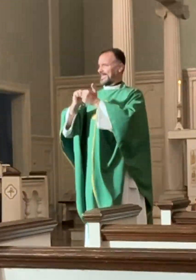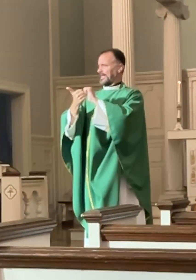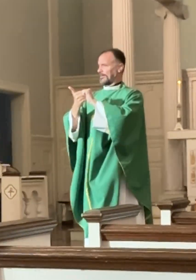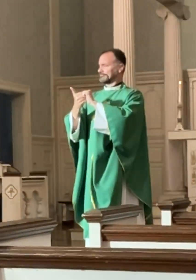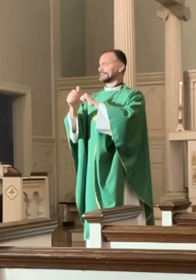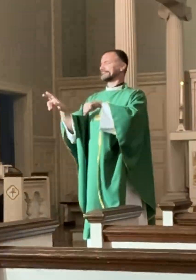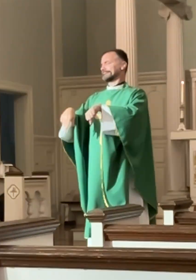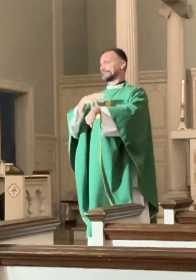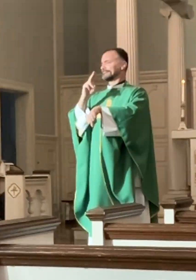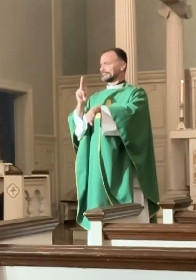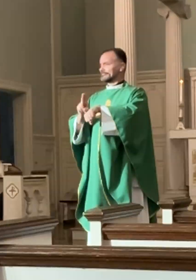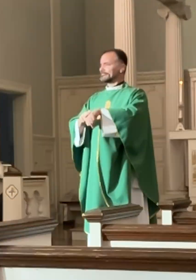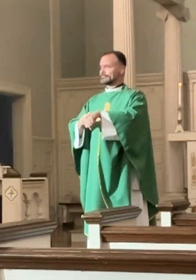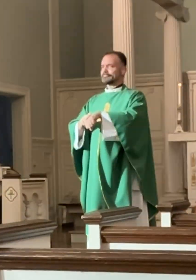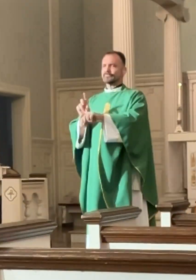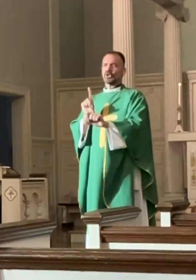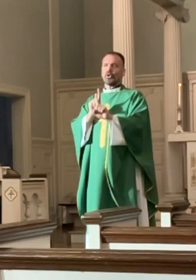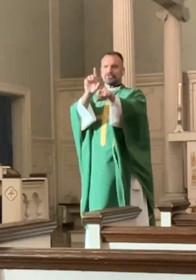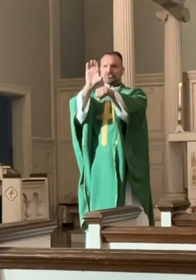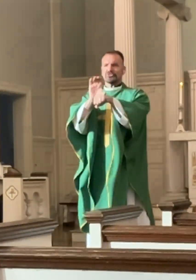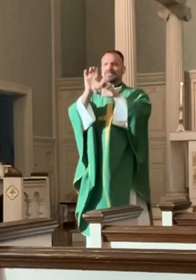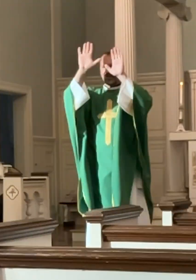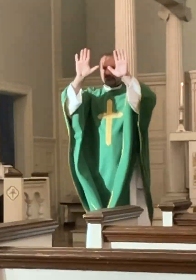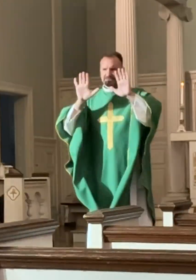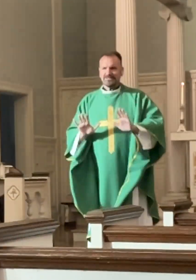How can our faith save us?